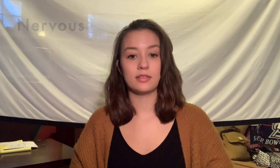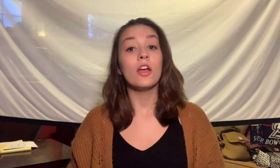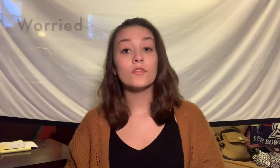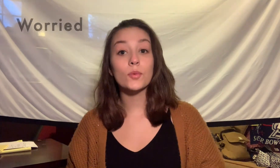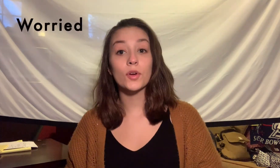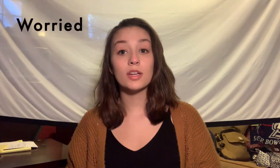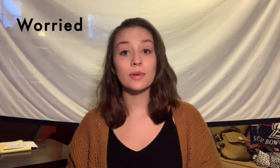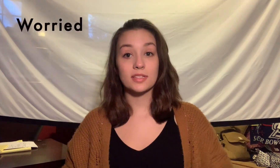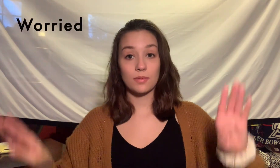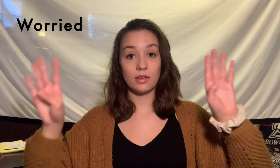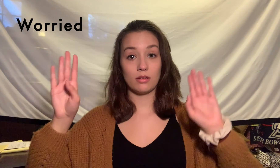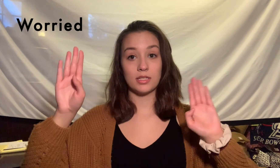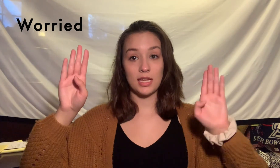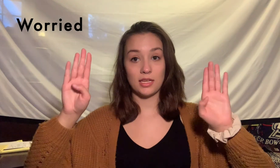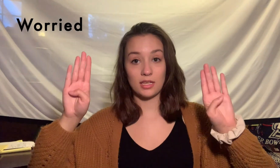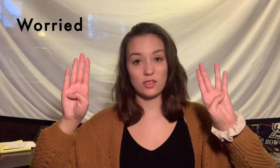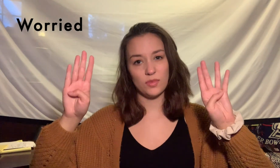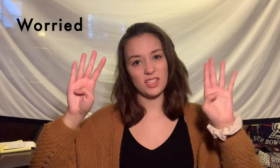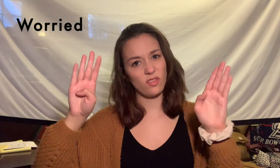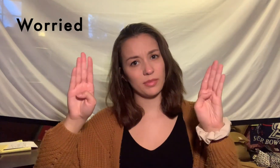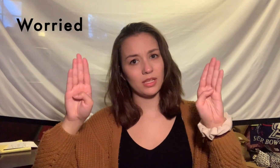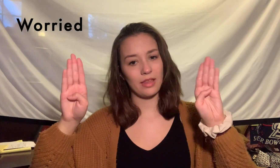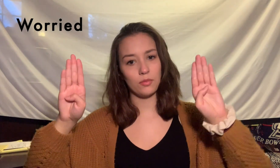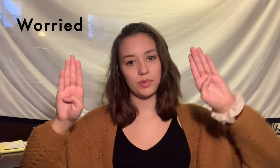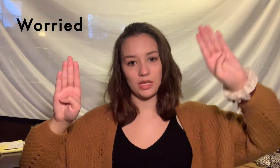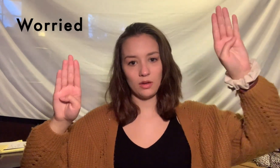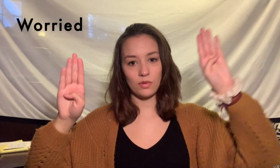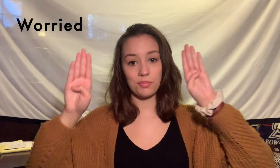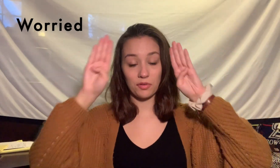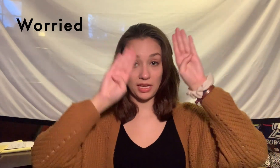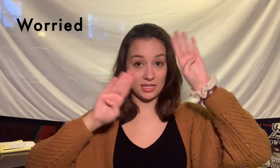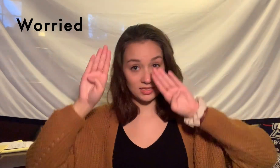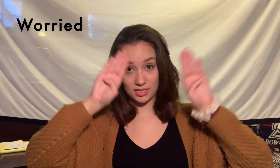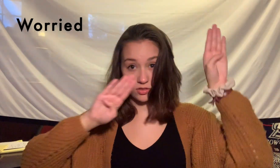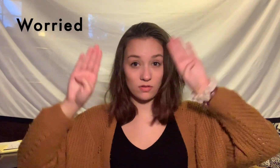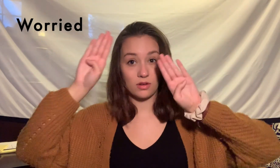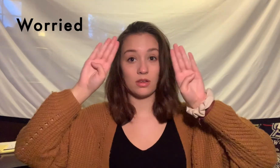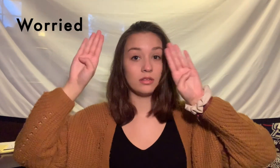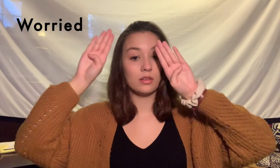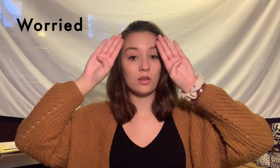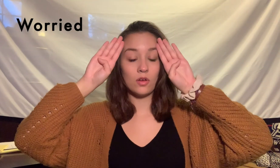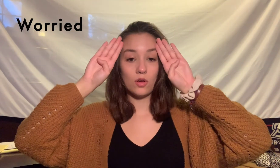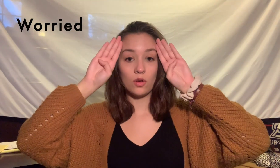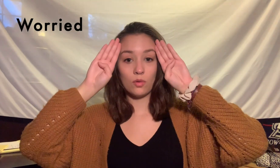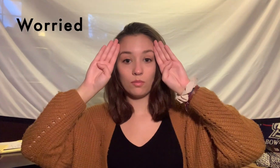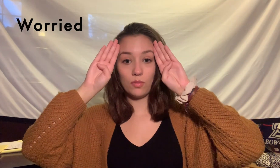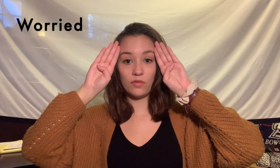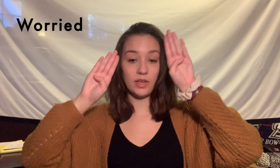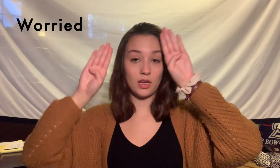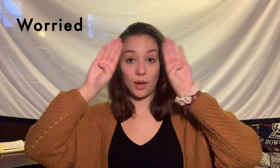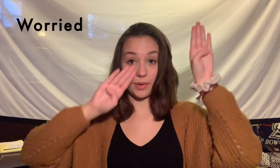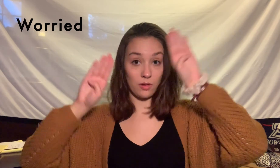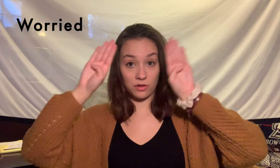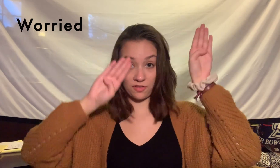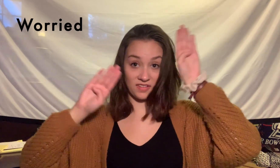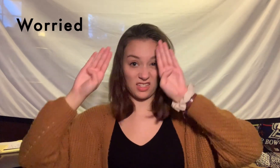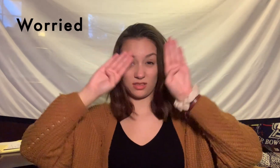If you're worried about something, you're gonna take, it's almost like forming the letter B with both hands, and you're gonna move it about your face in